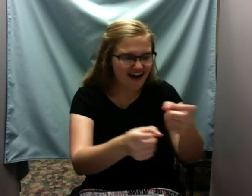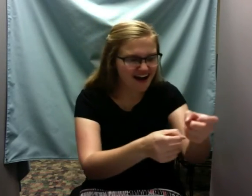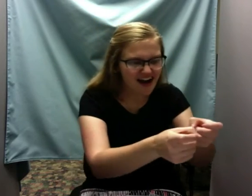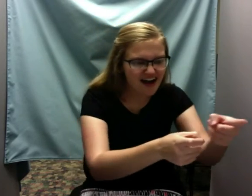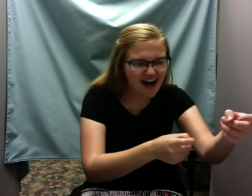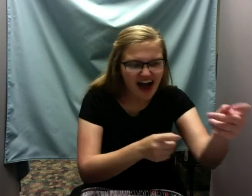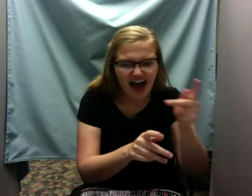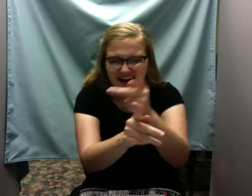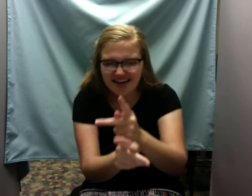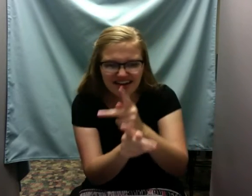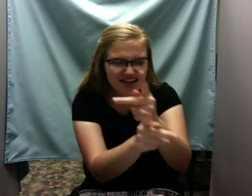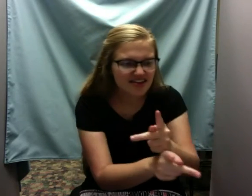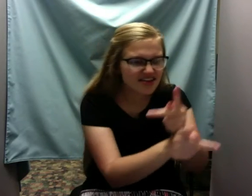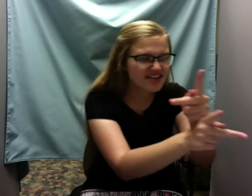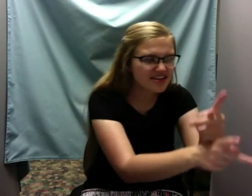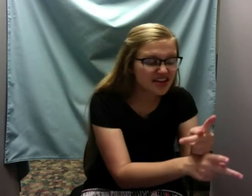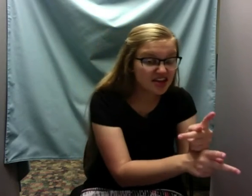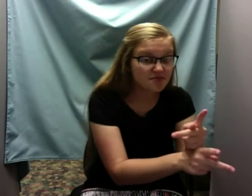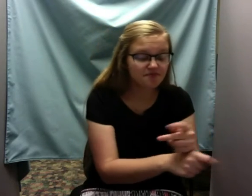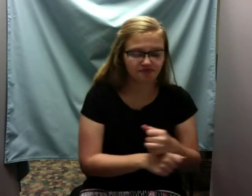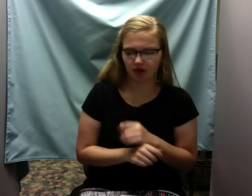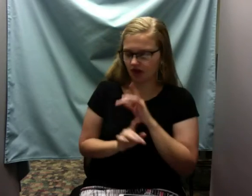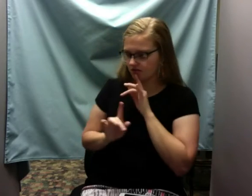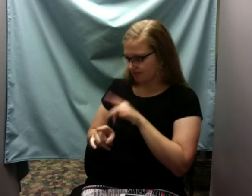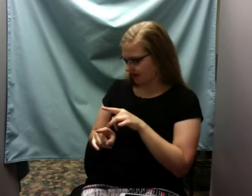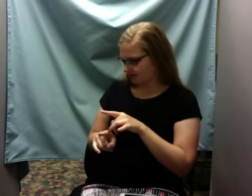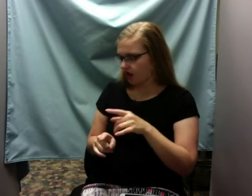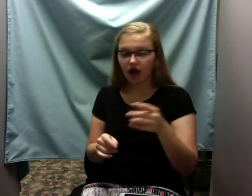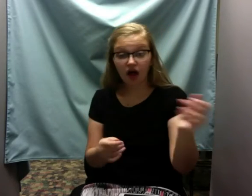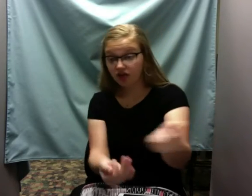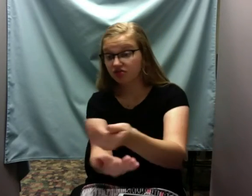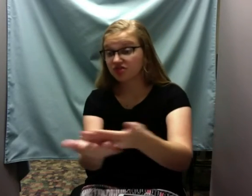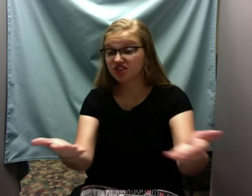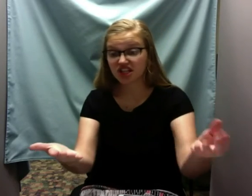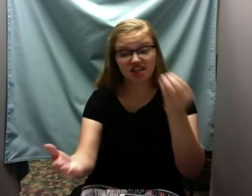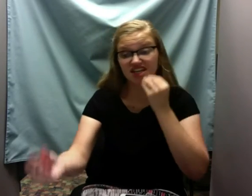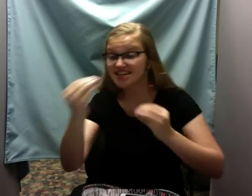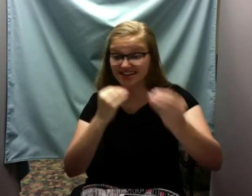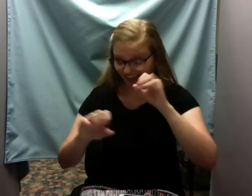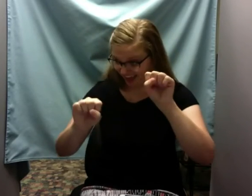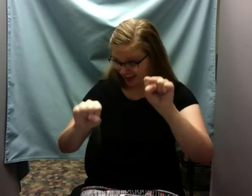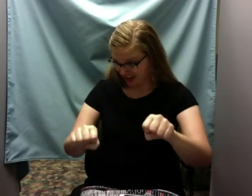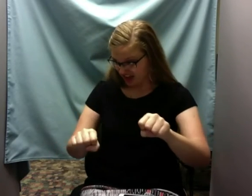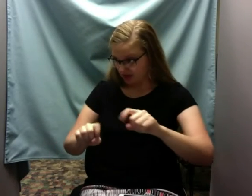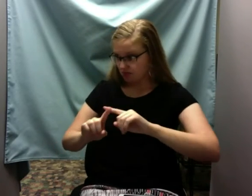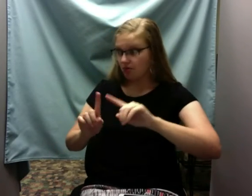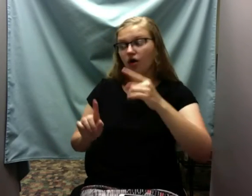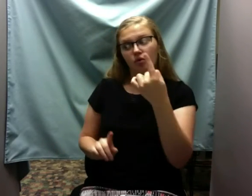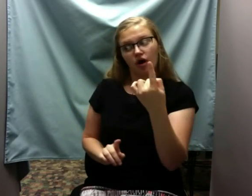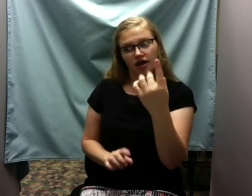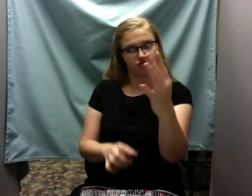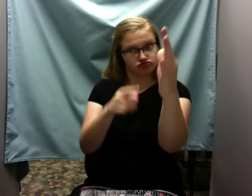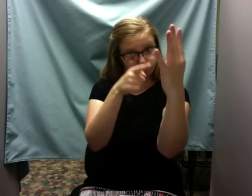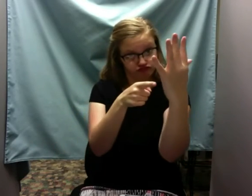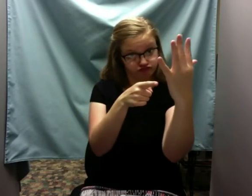God commanded the man, saying, Of every tree of the garden thou mayest freely eat, but of the tree of the knowledge of good